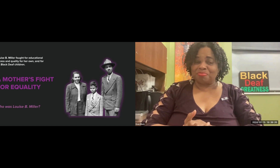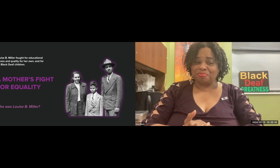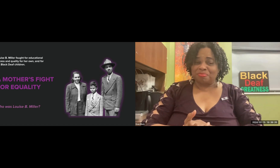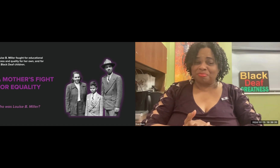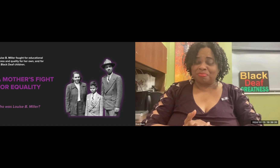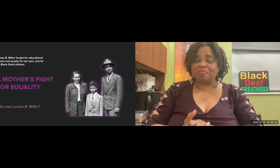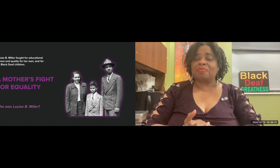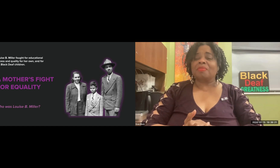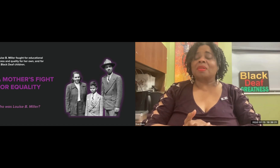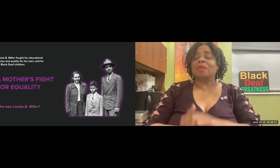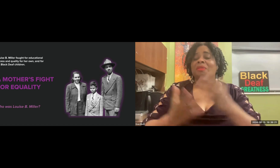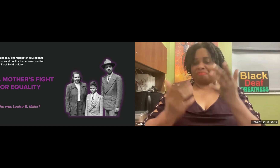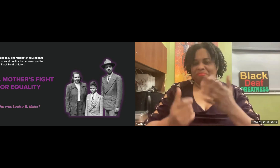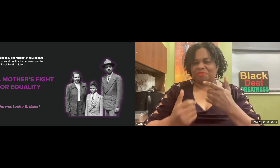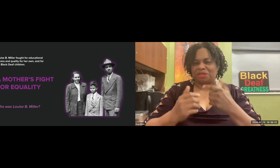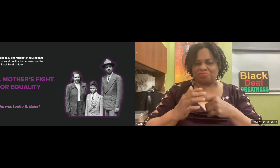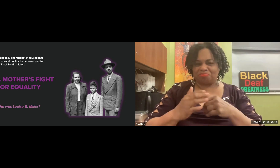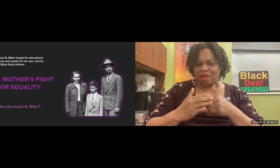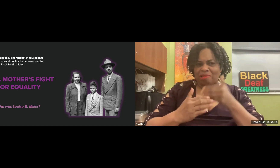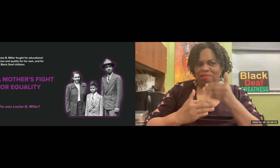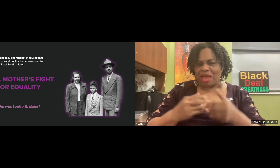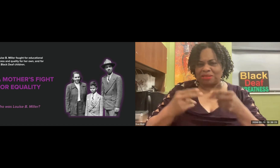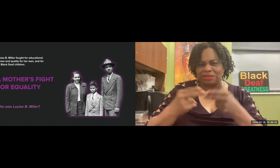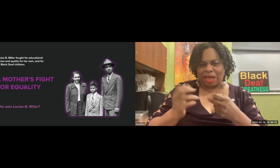him to your school.